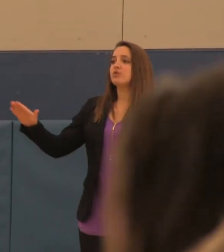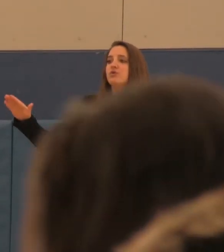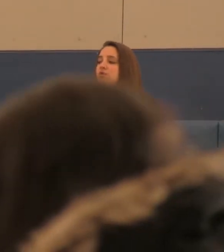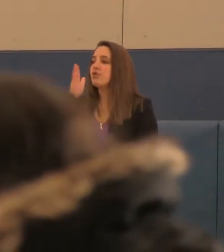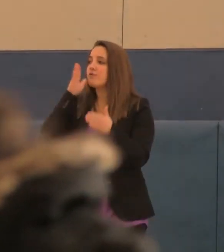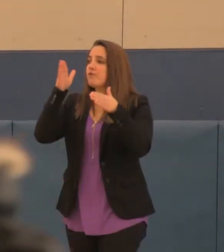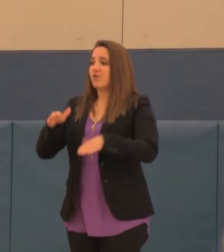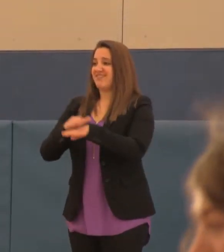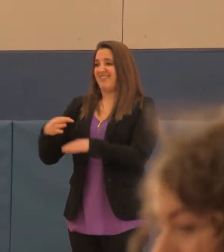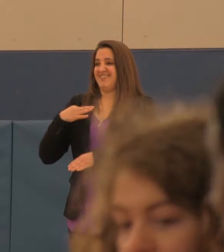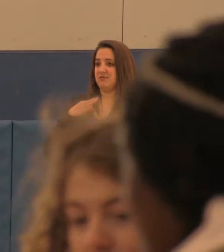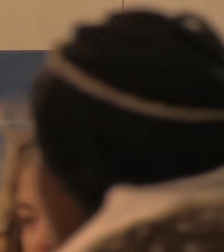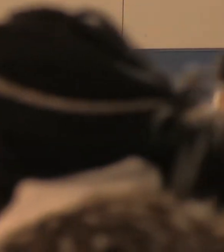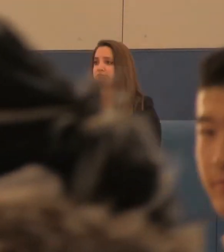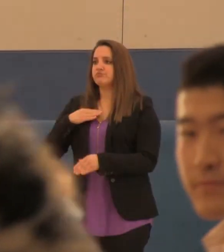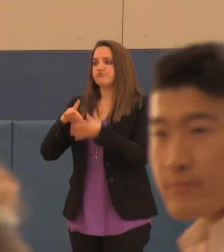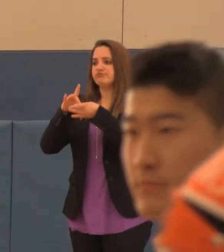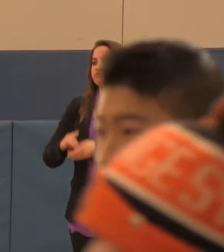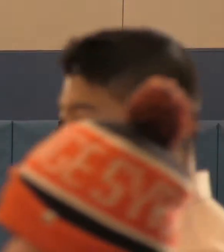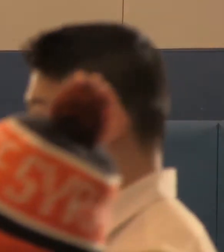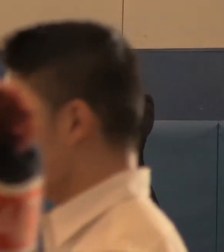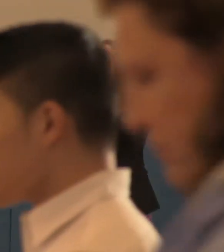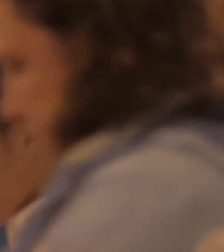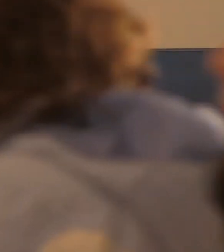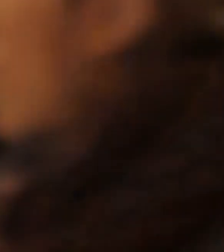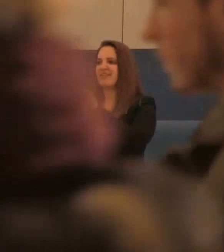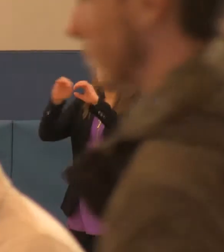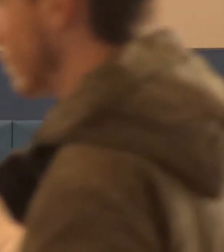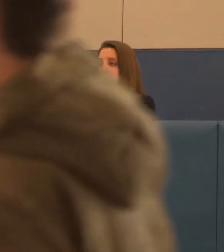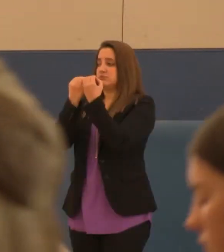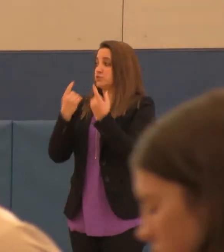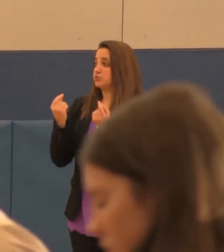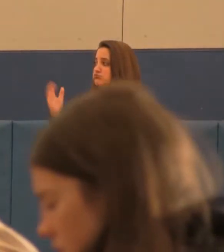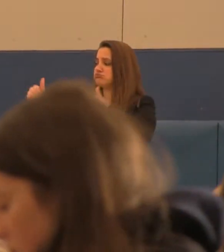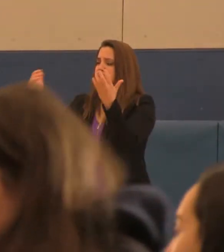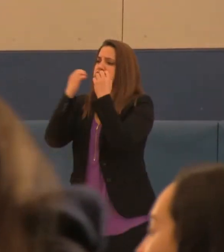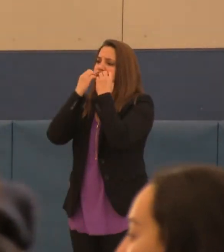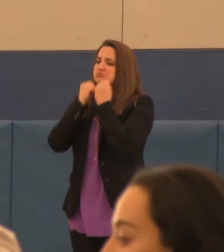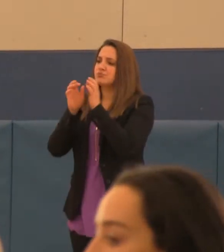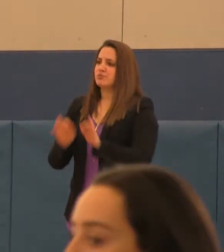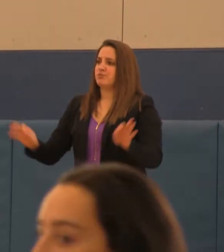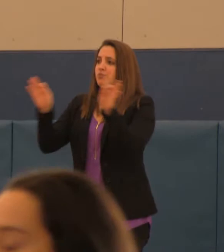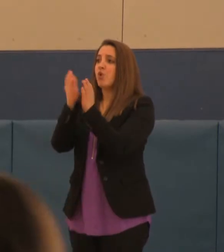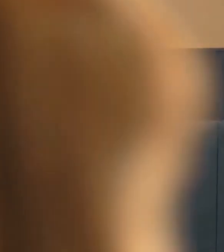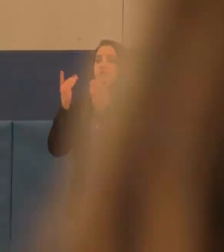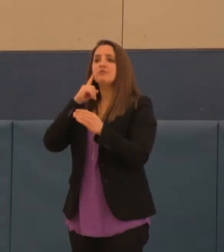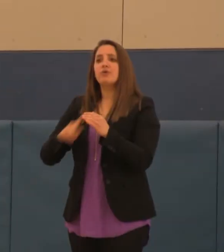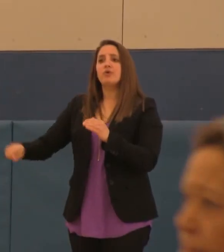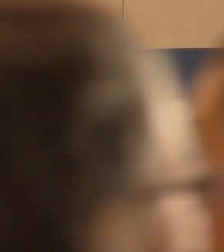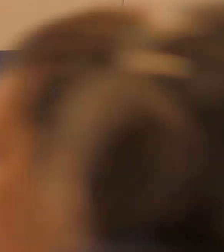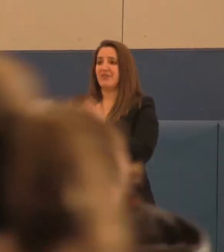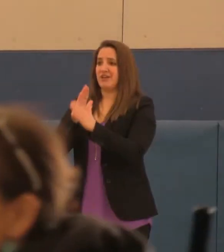member of the board is on public relations for the organization, which provides an invaluable service to those in the community that are